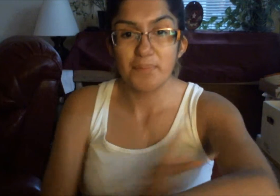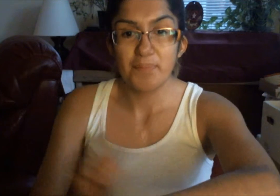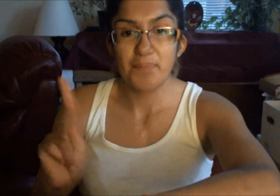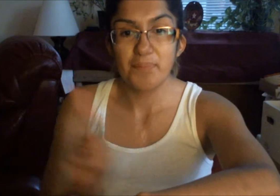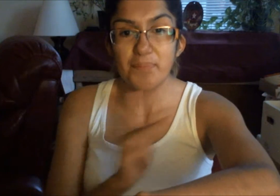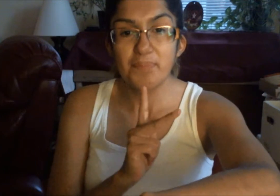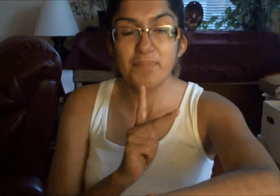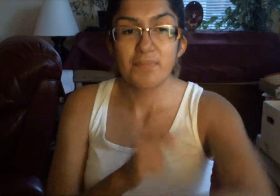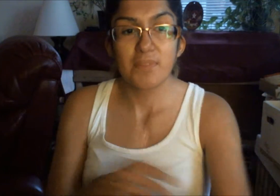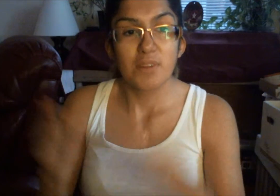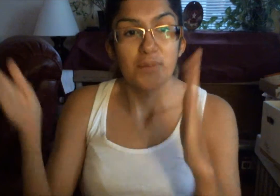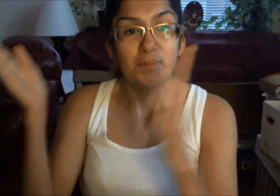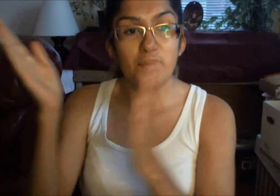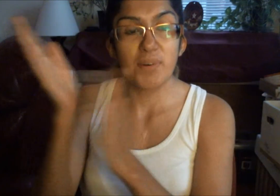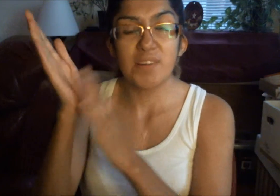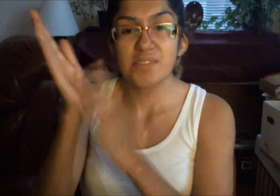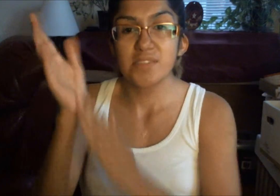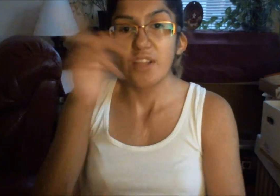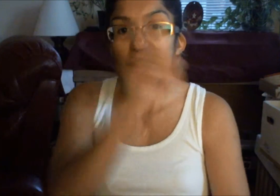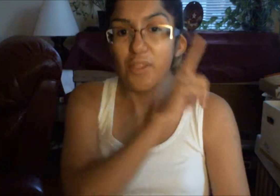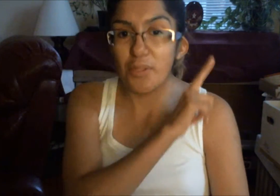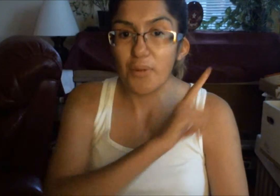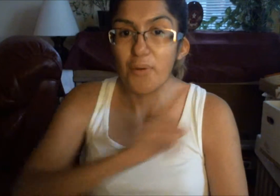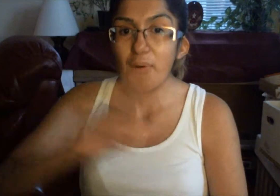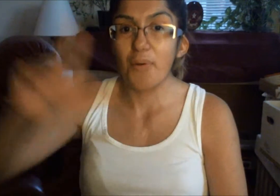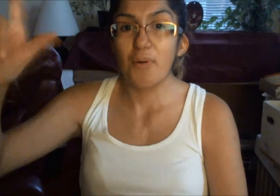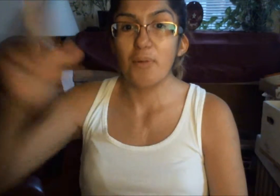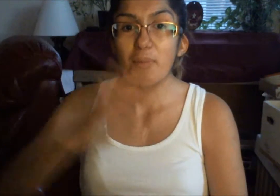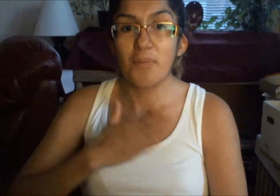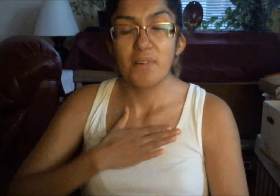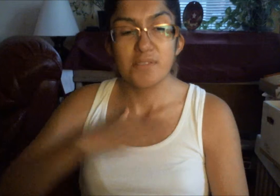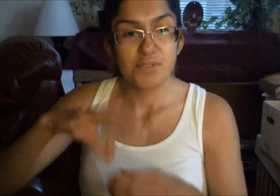That's why she's in one of those engines.